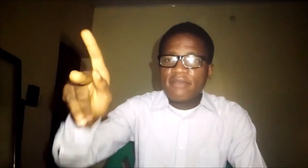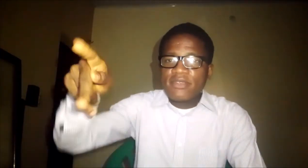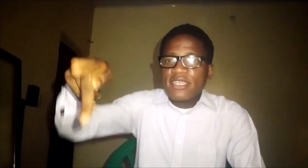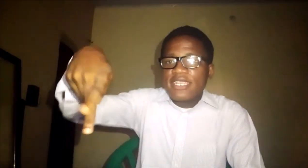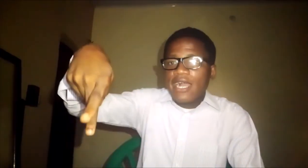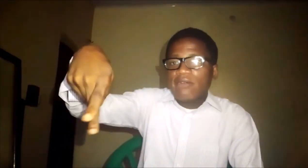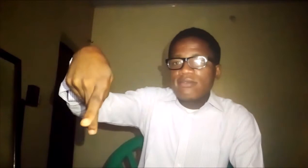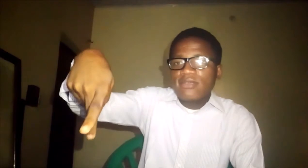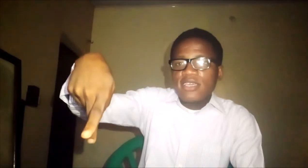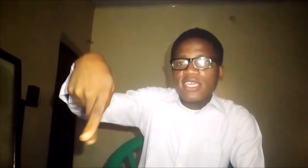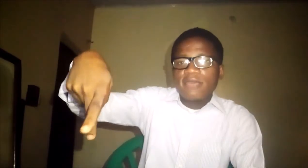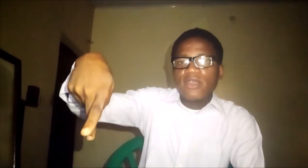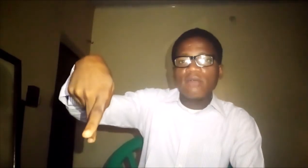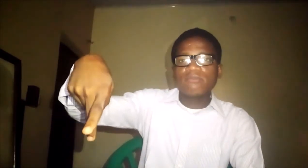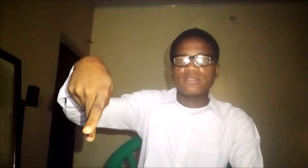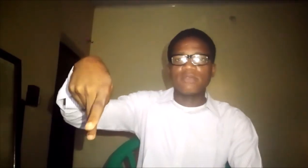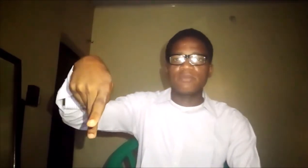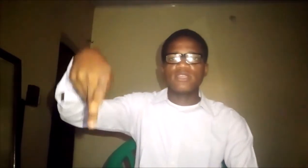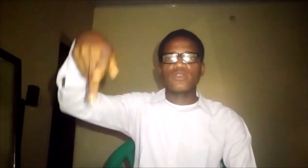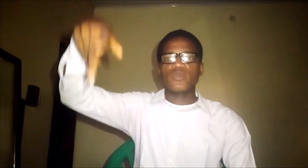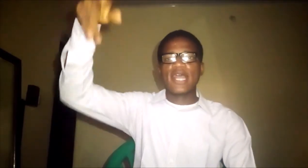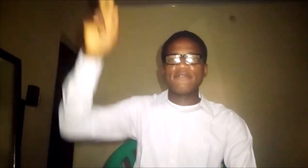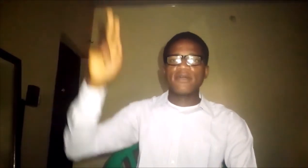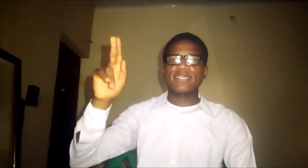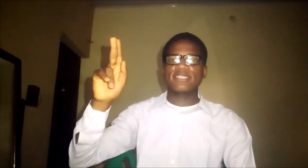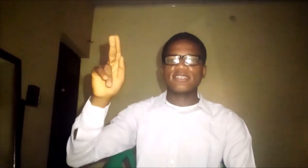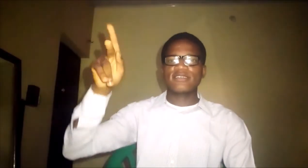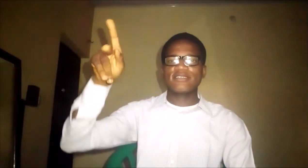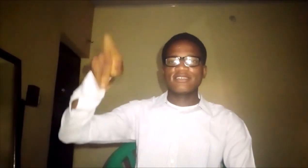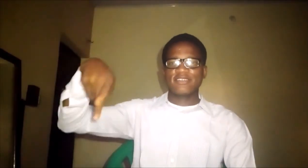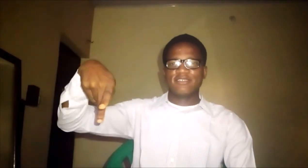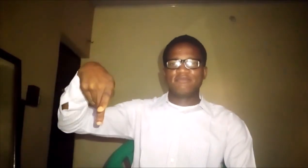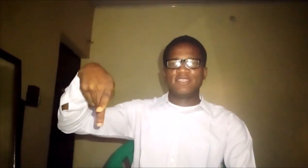bring it down, it becomes P. So we have our letter P.